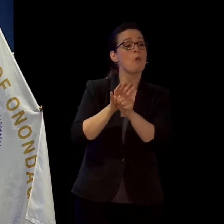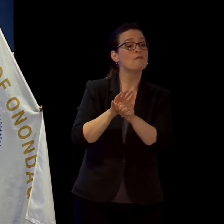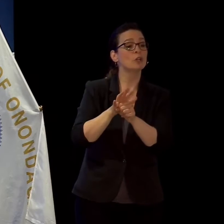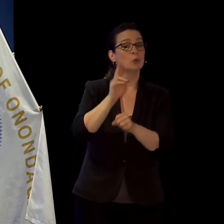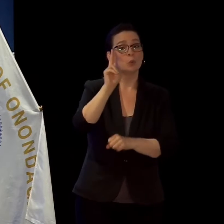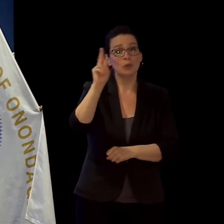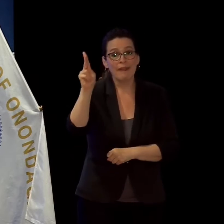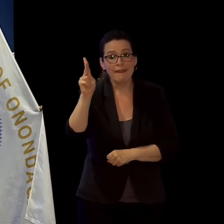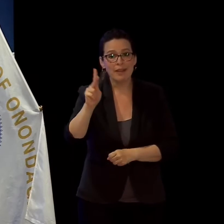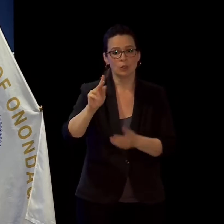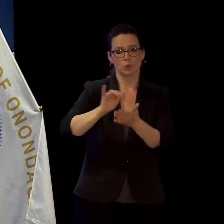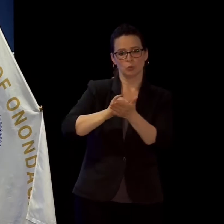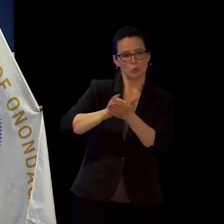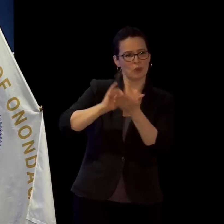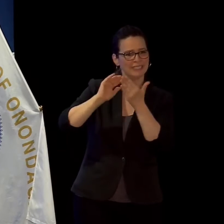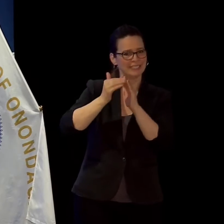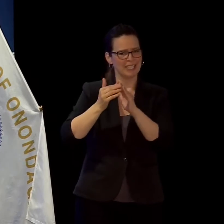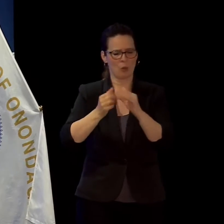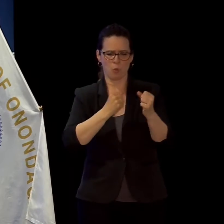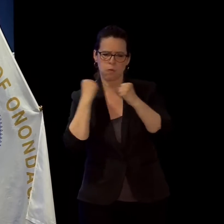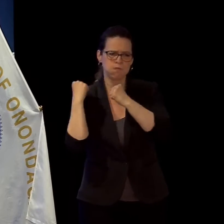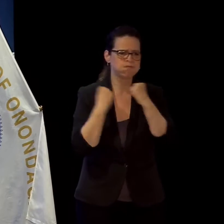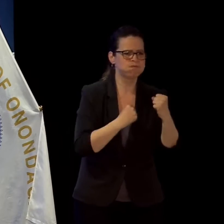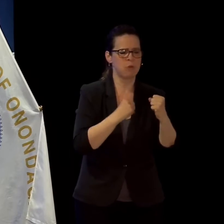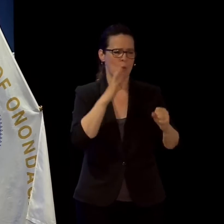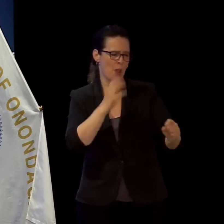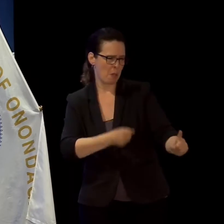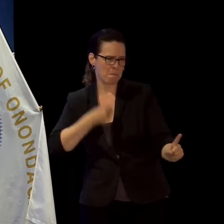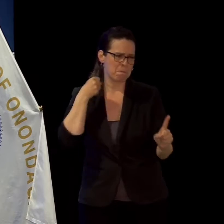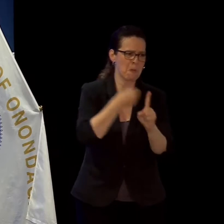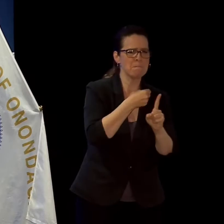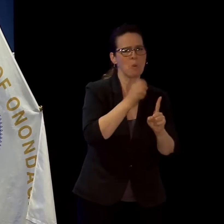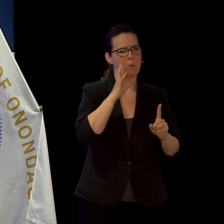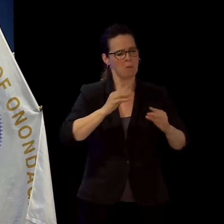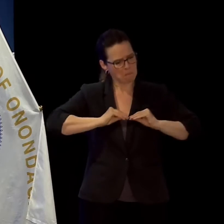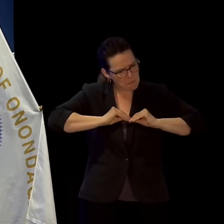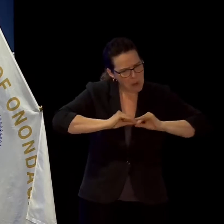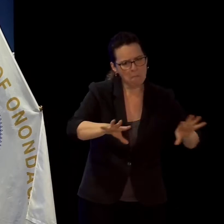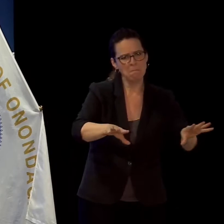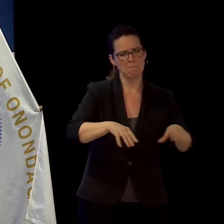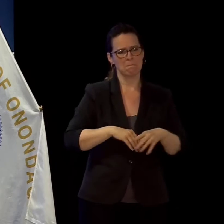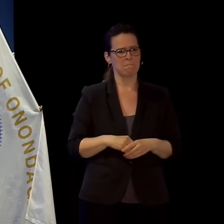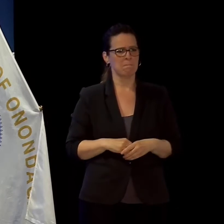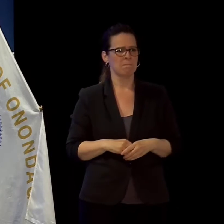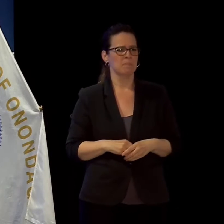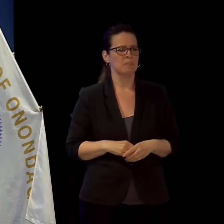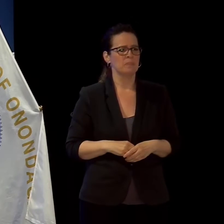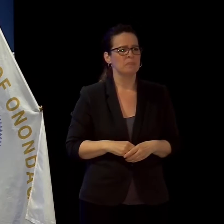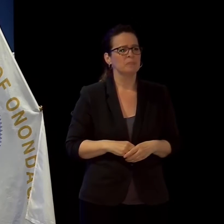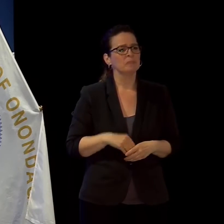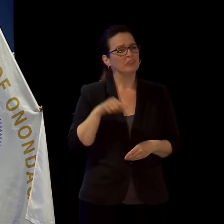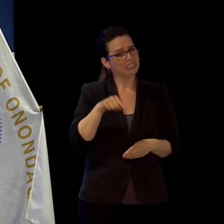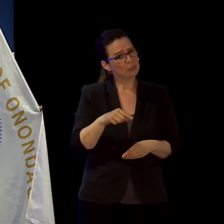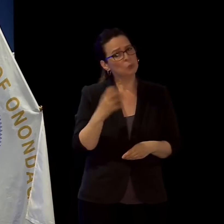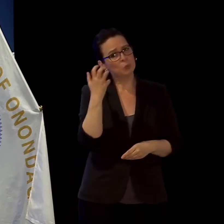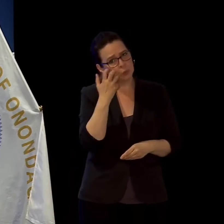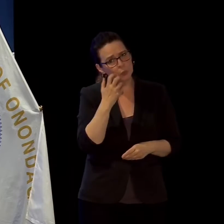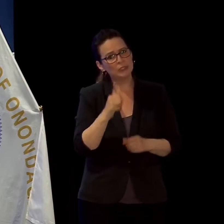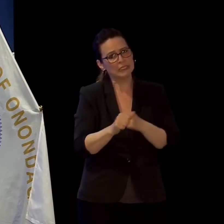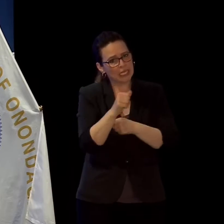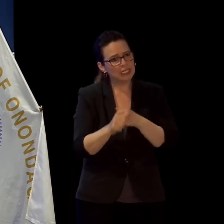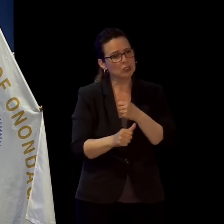when you have a positive in the house now. So until kids get vaccinated, eventually I think this is going to be a virus that if